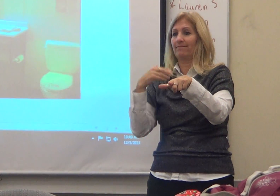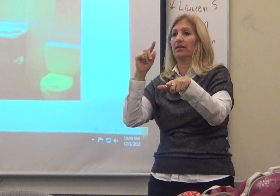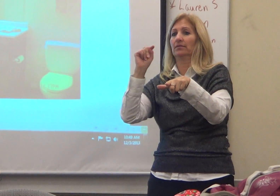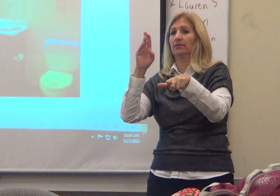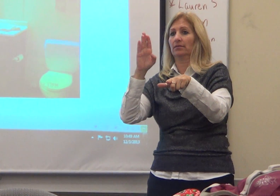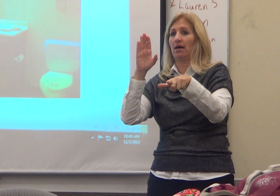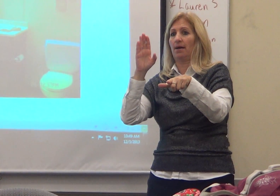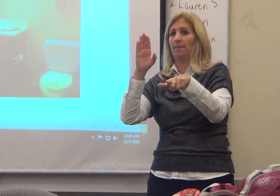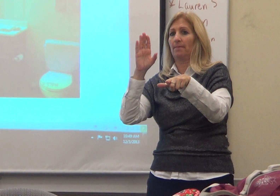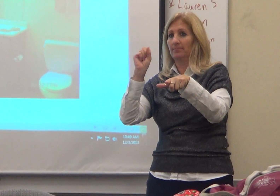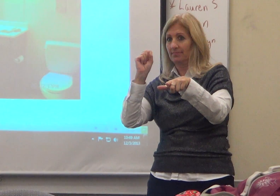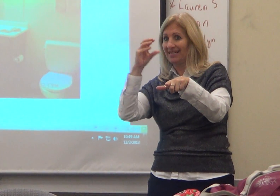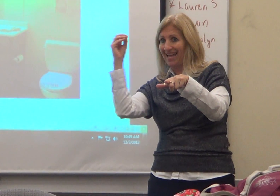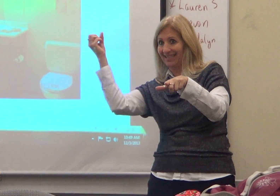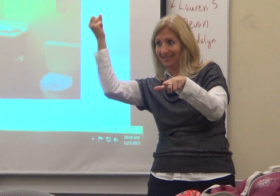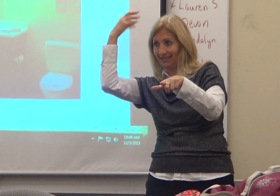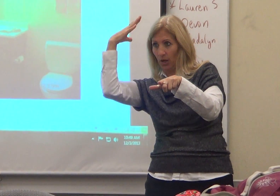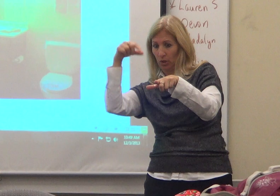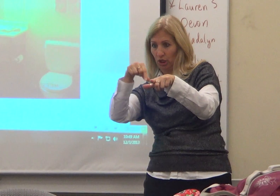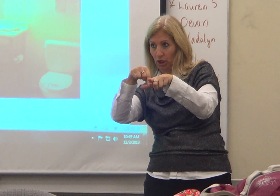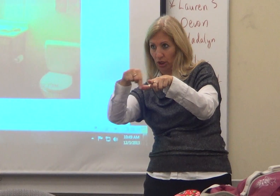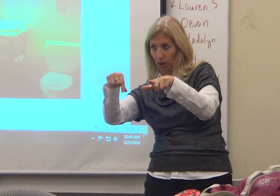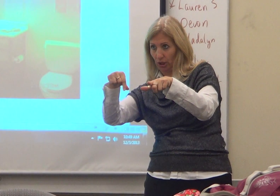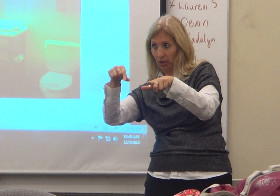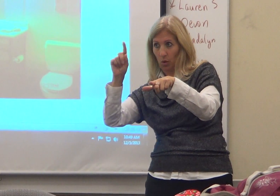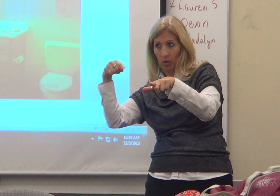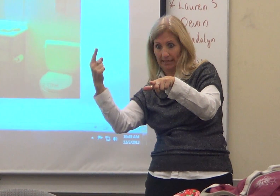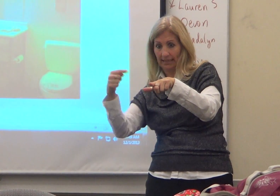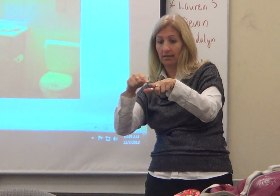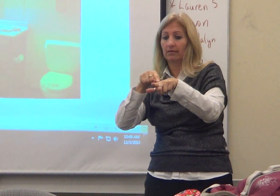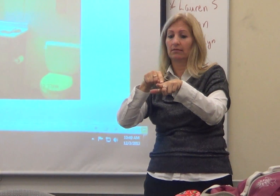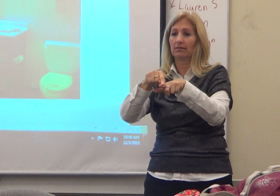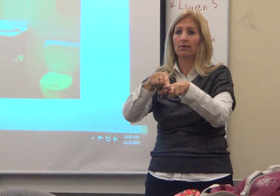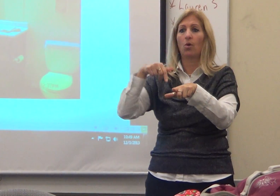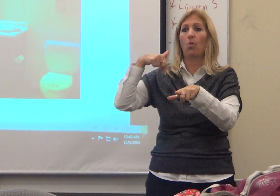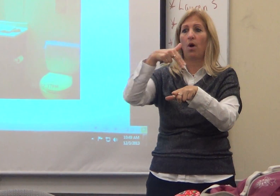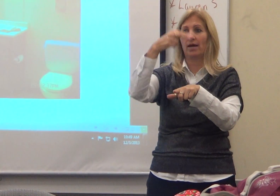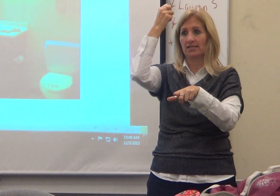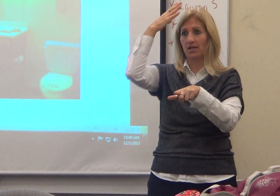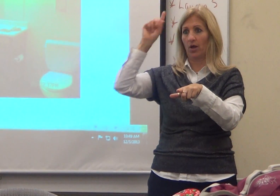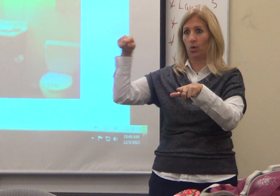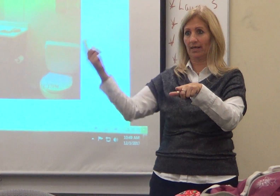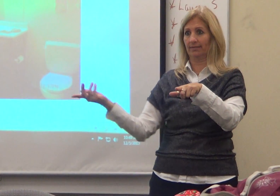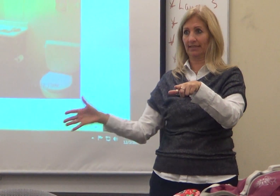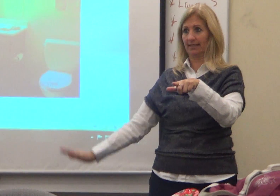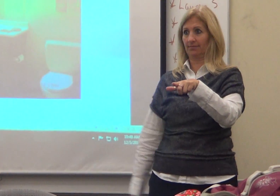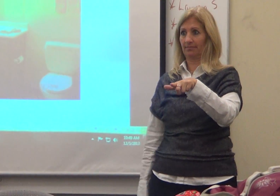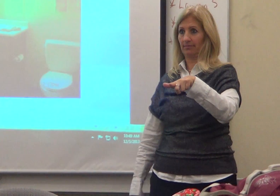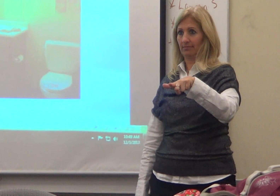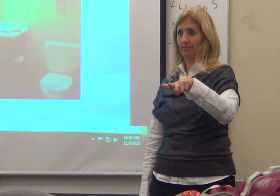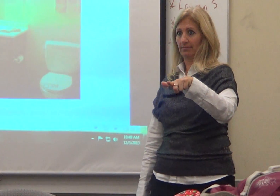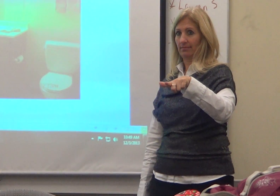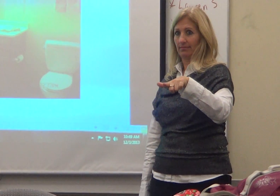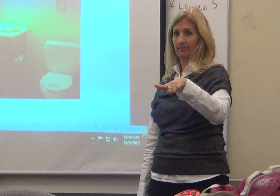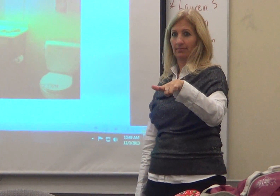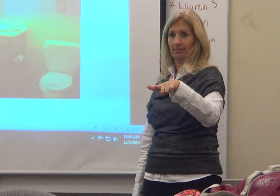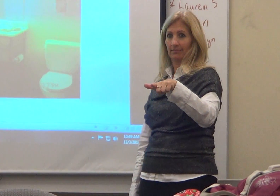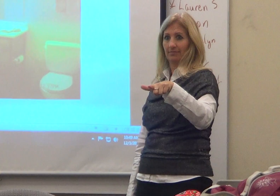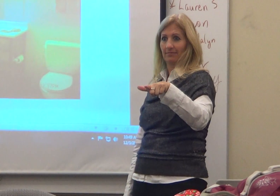The community room is here. And then on the other side is the bathroom. And then at the